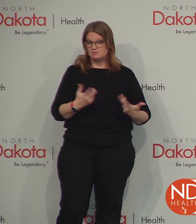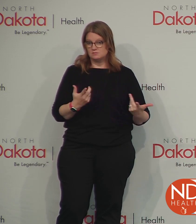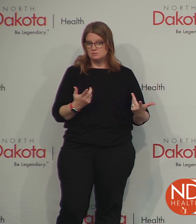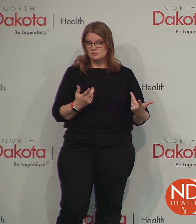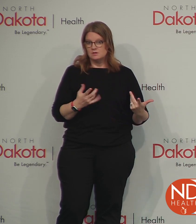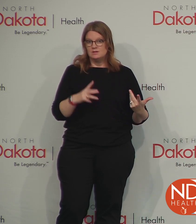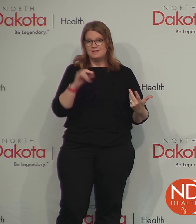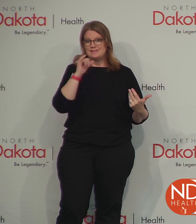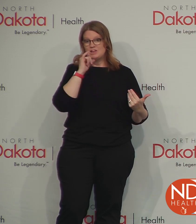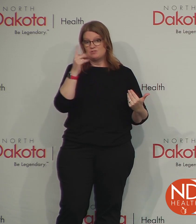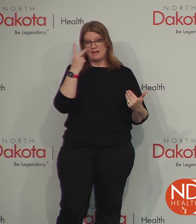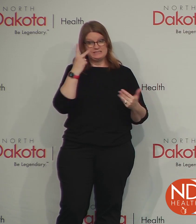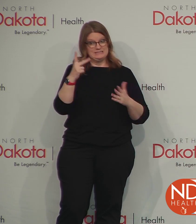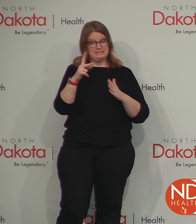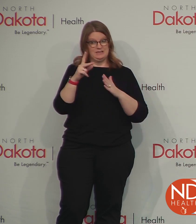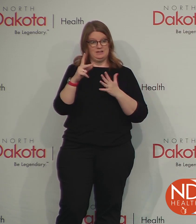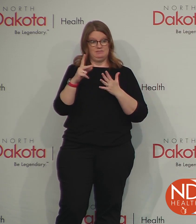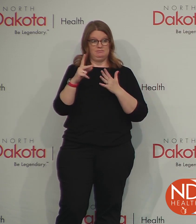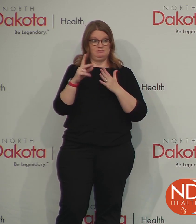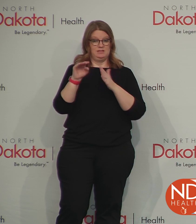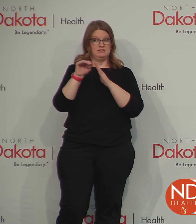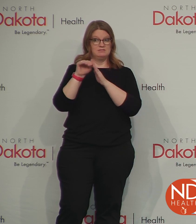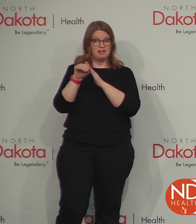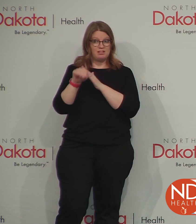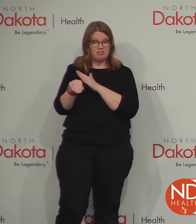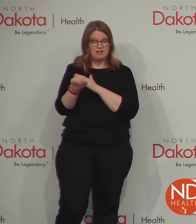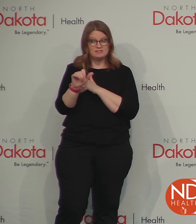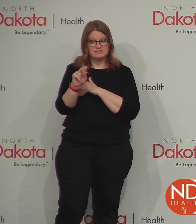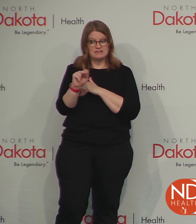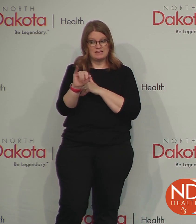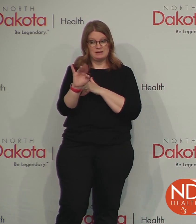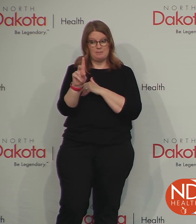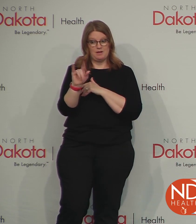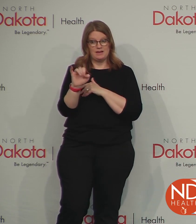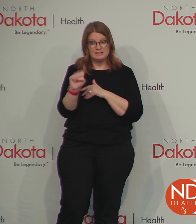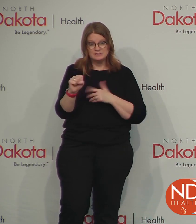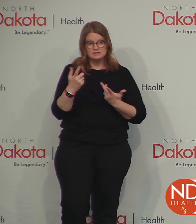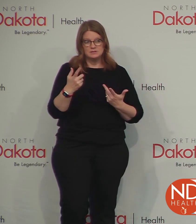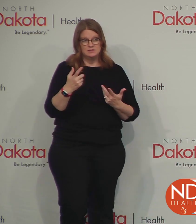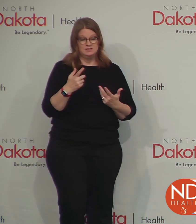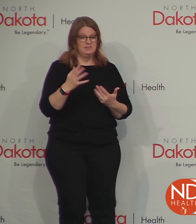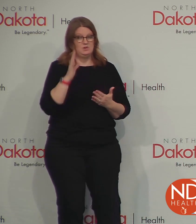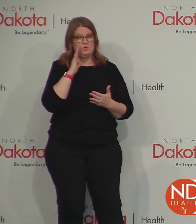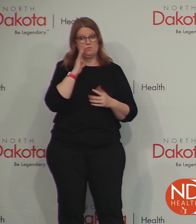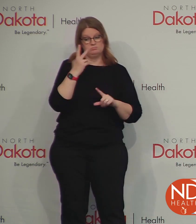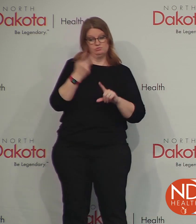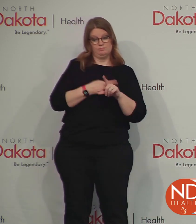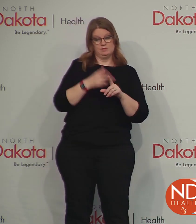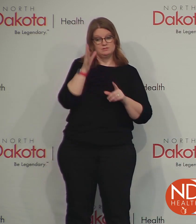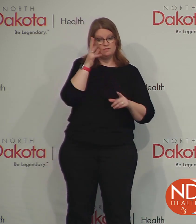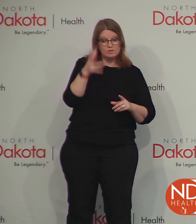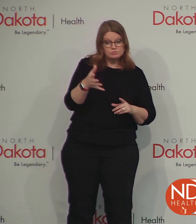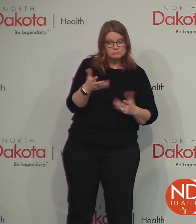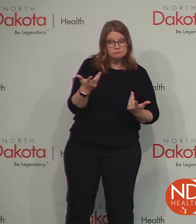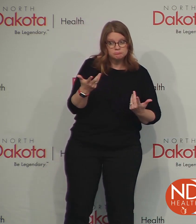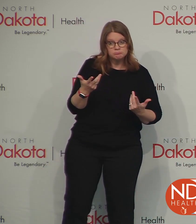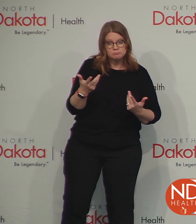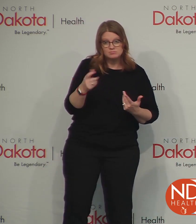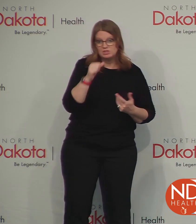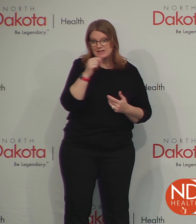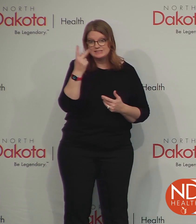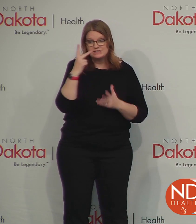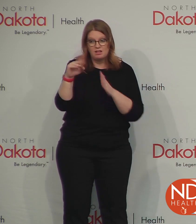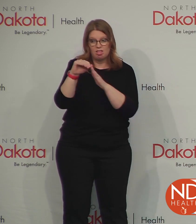not seeing declines in antibodies after vaccination yet, even at 2 months out. So I think it's promising